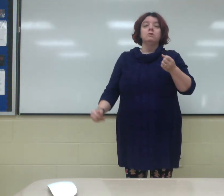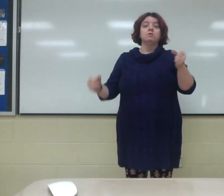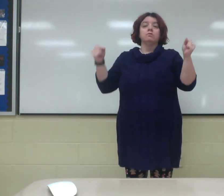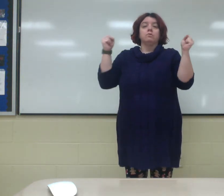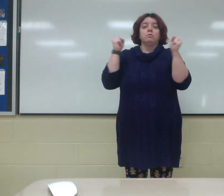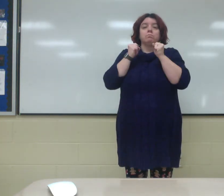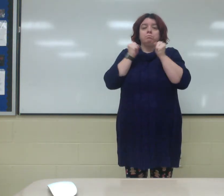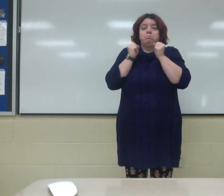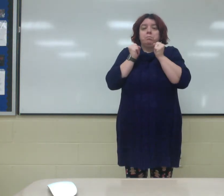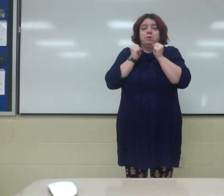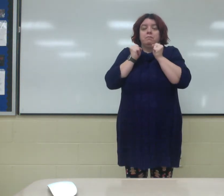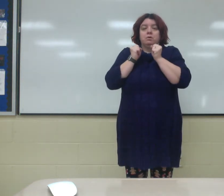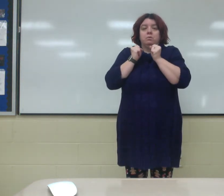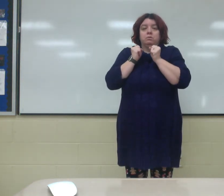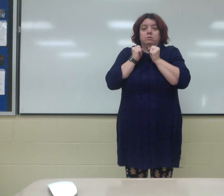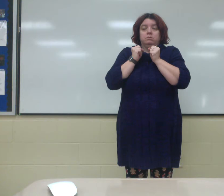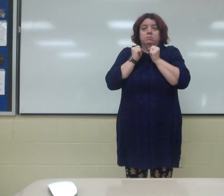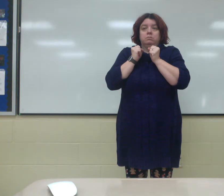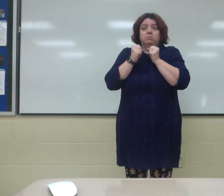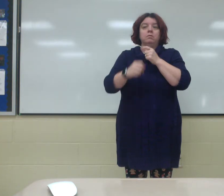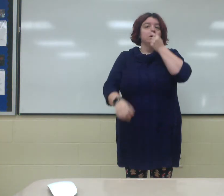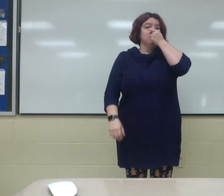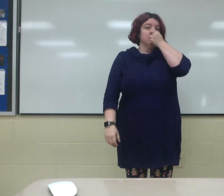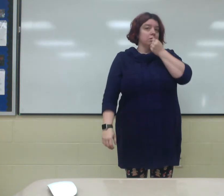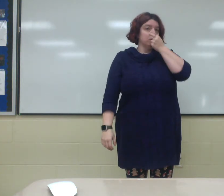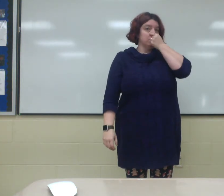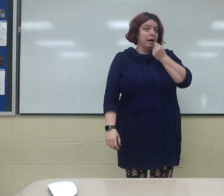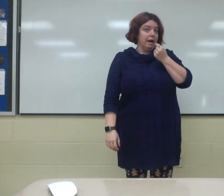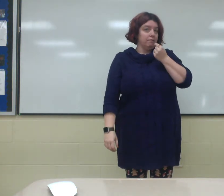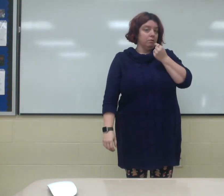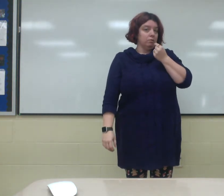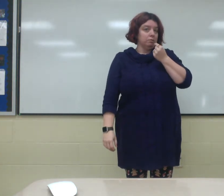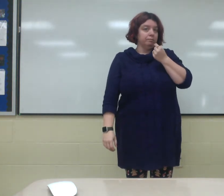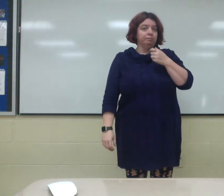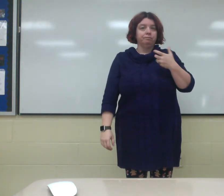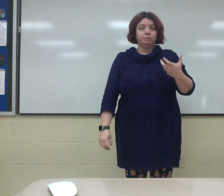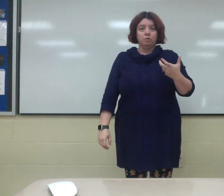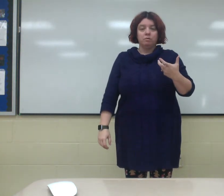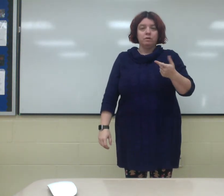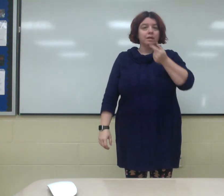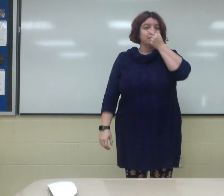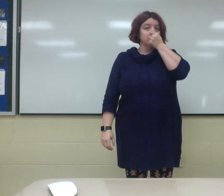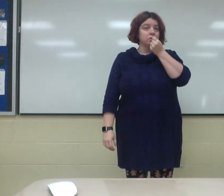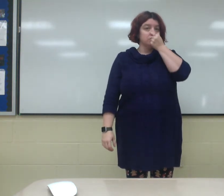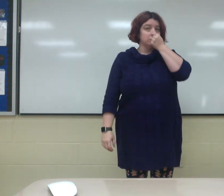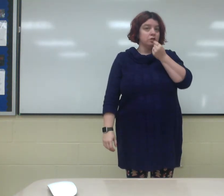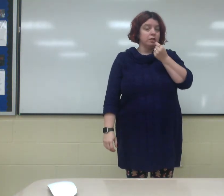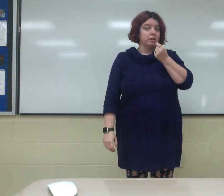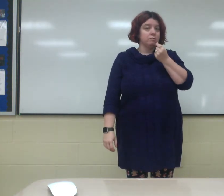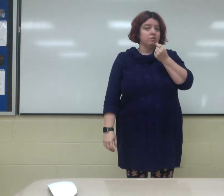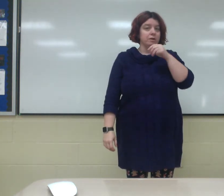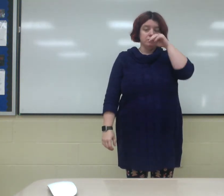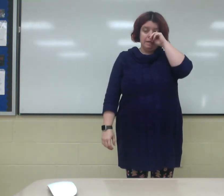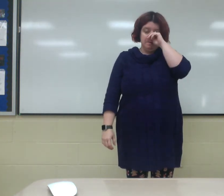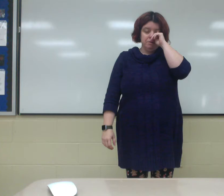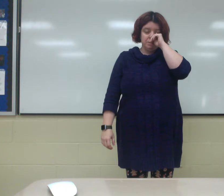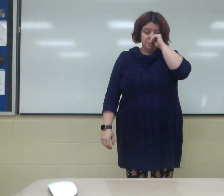have burr, I'm cold, I have a cold. Two different things. This is just a G that comes off my nose, and now I knows it just, hang